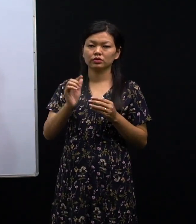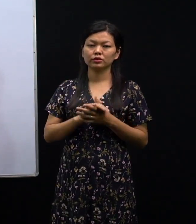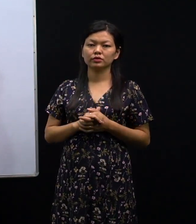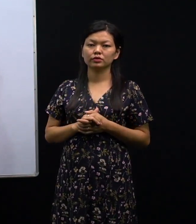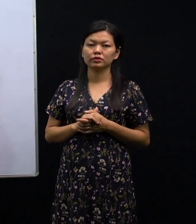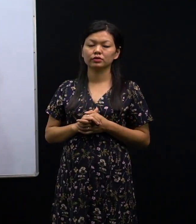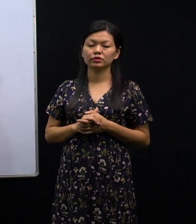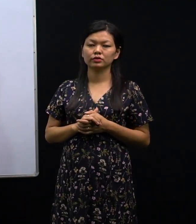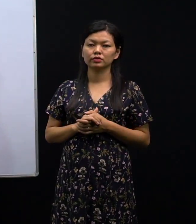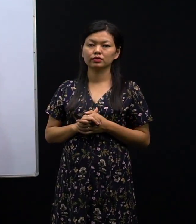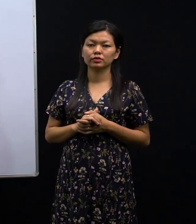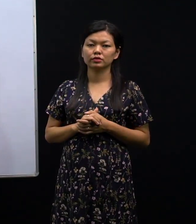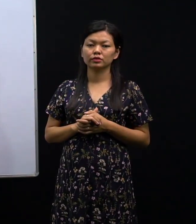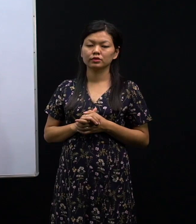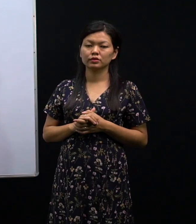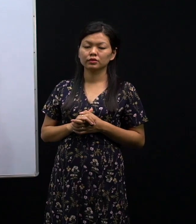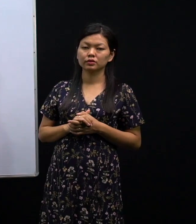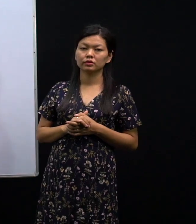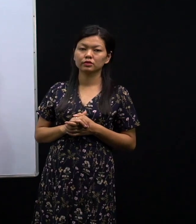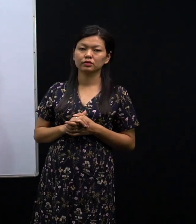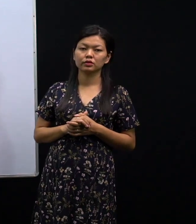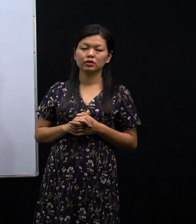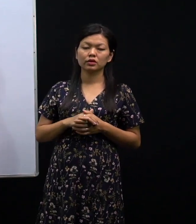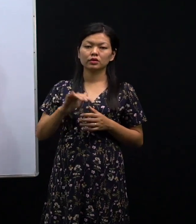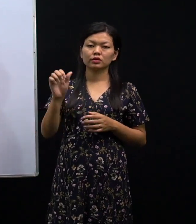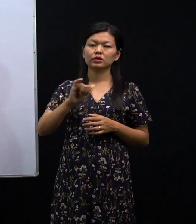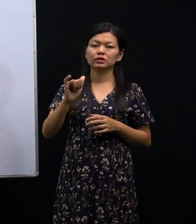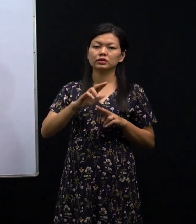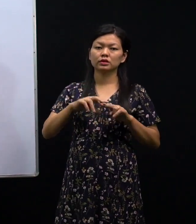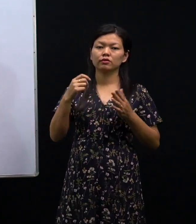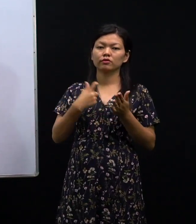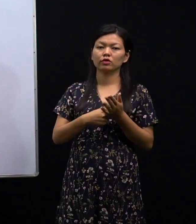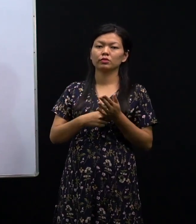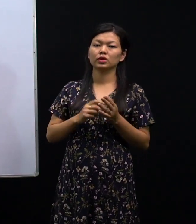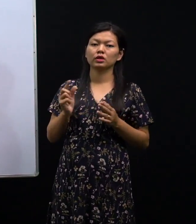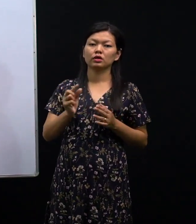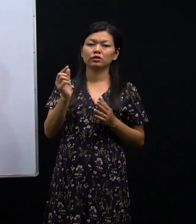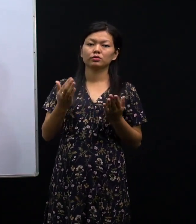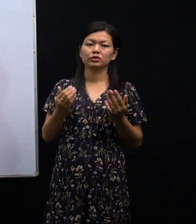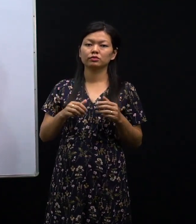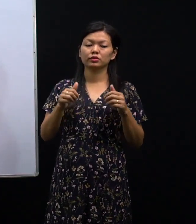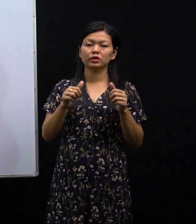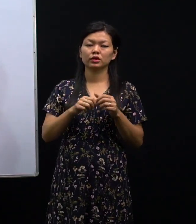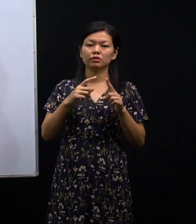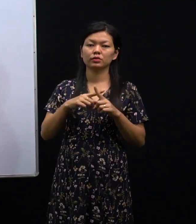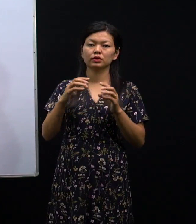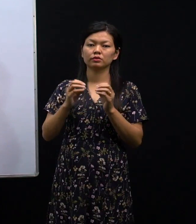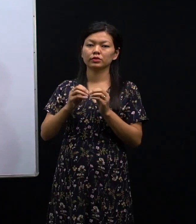call, same formula you can apply as a find the value. So it is a plus b whole